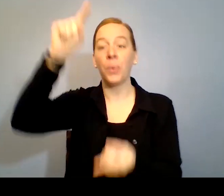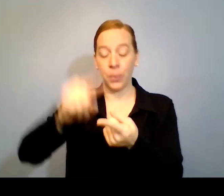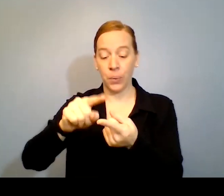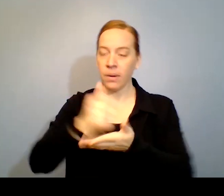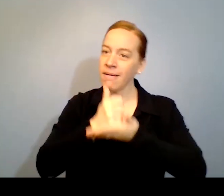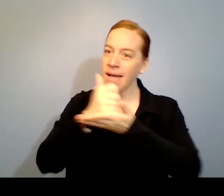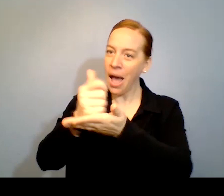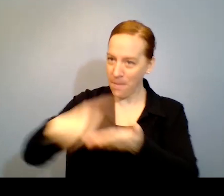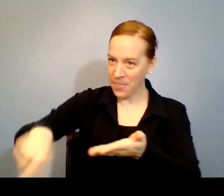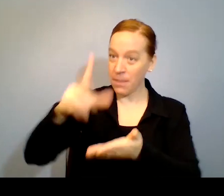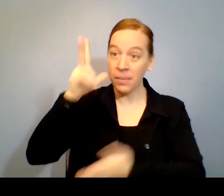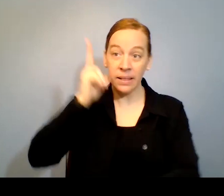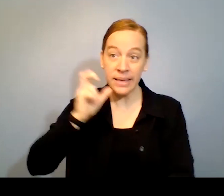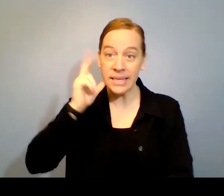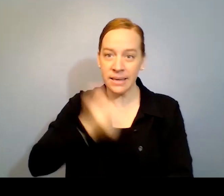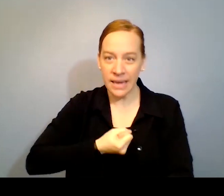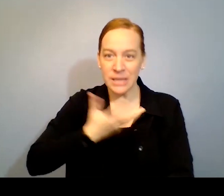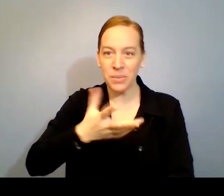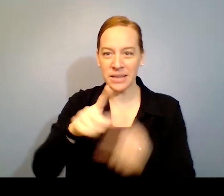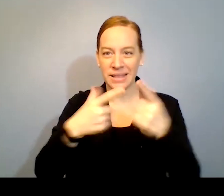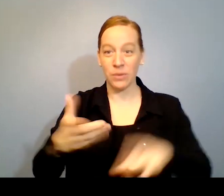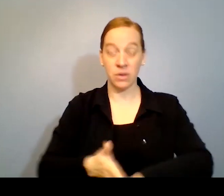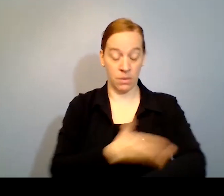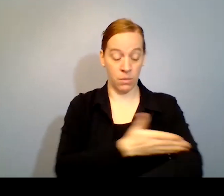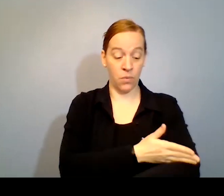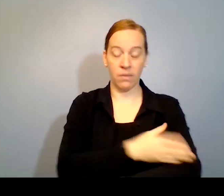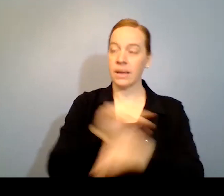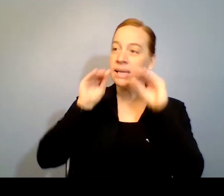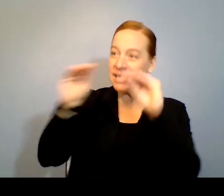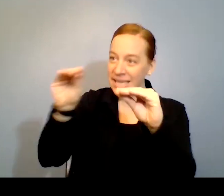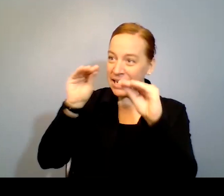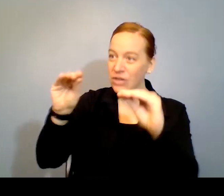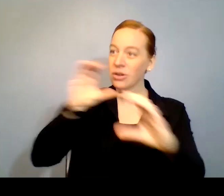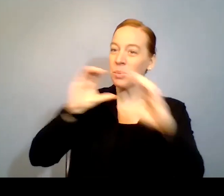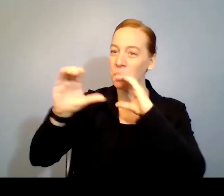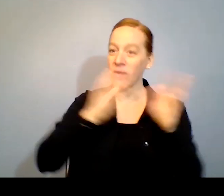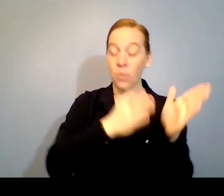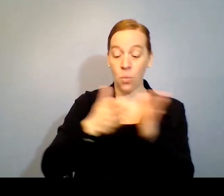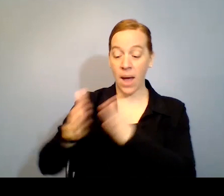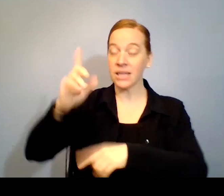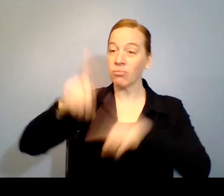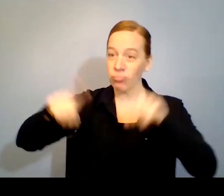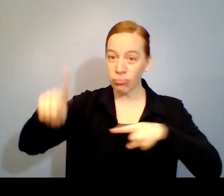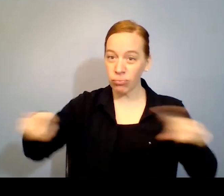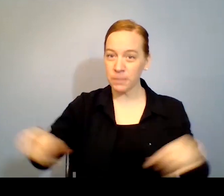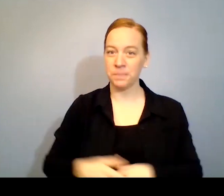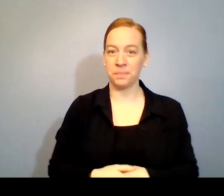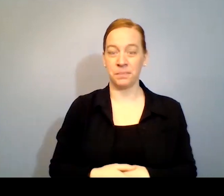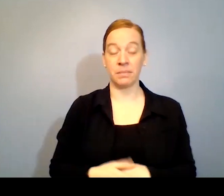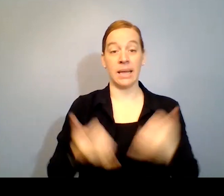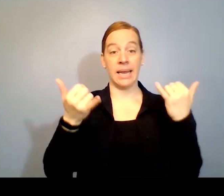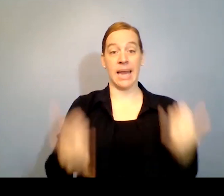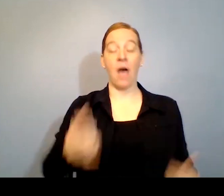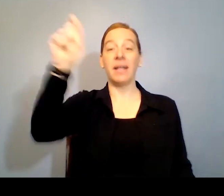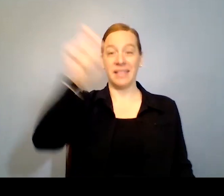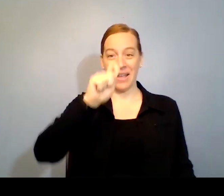challenges, improve their receptive and expressive language skills, and find alternate means of communicating.